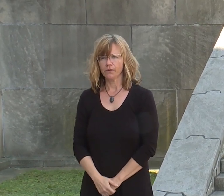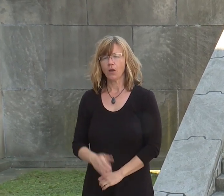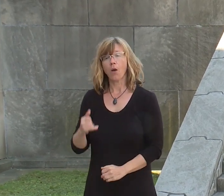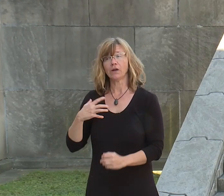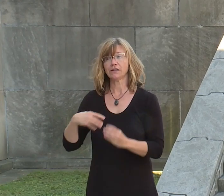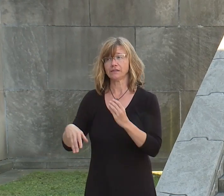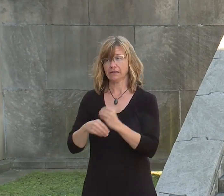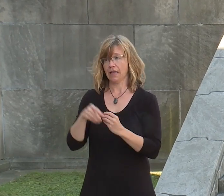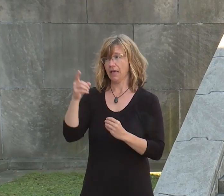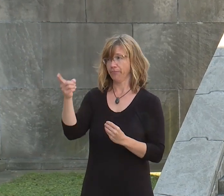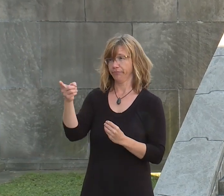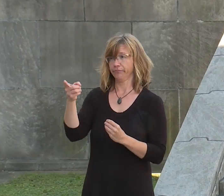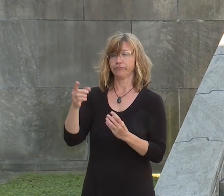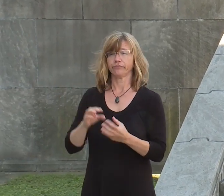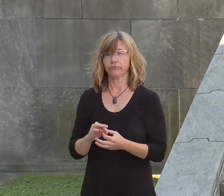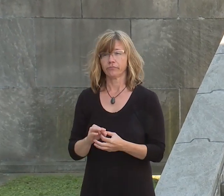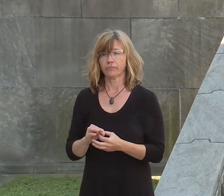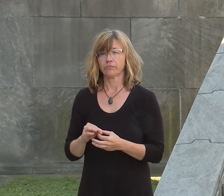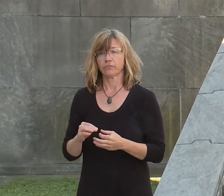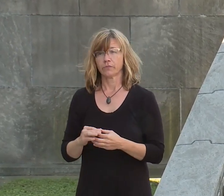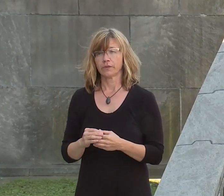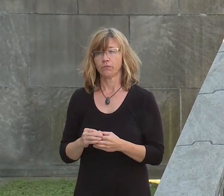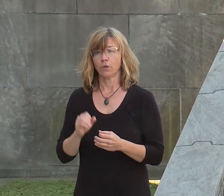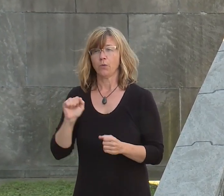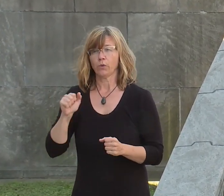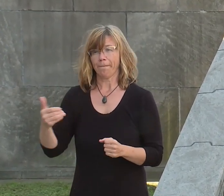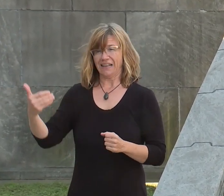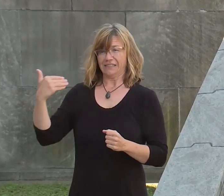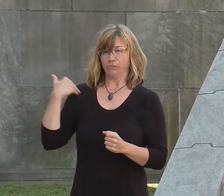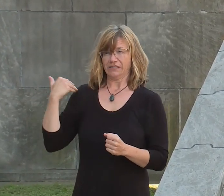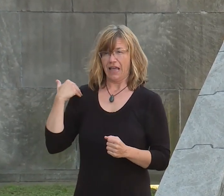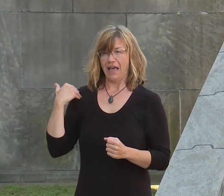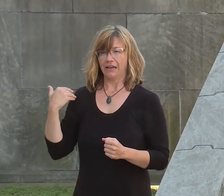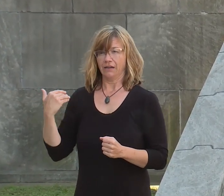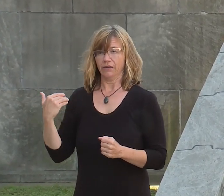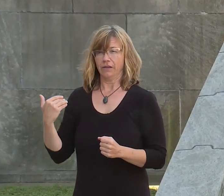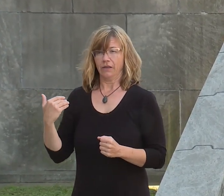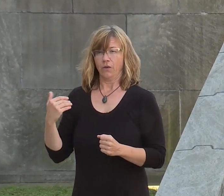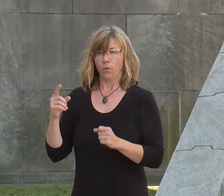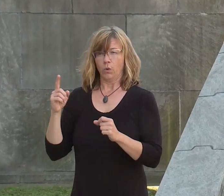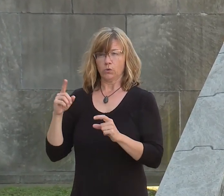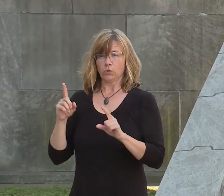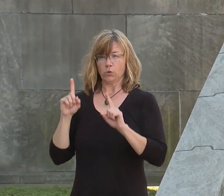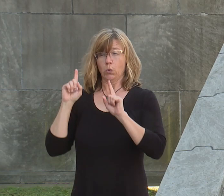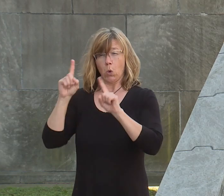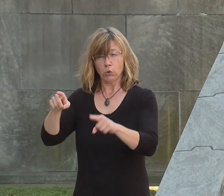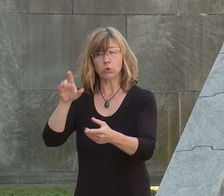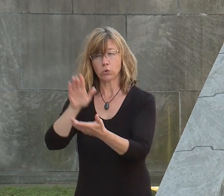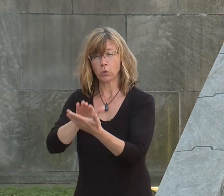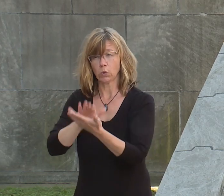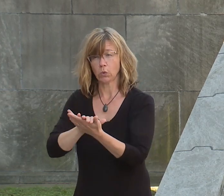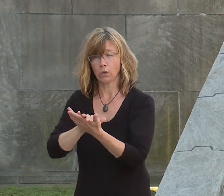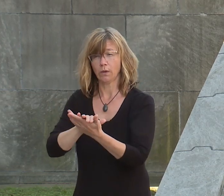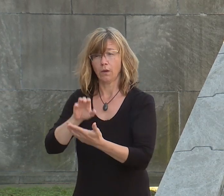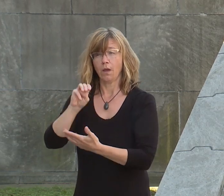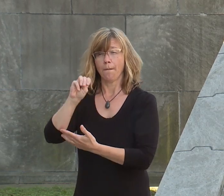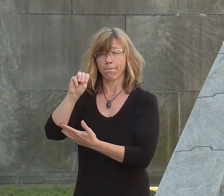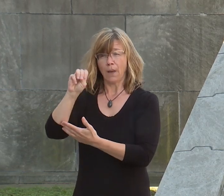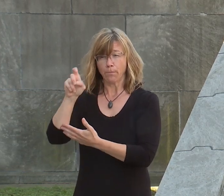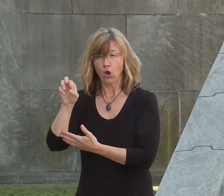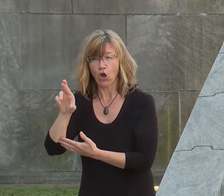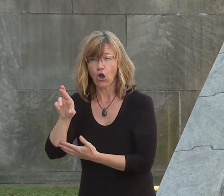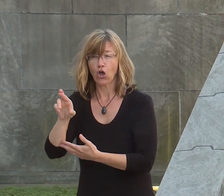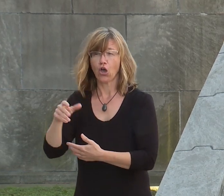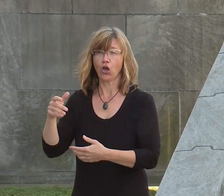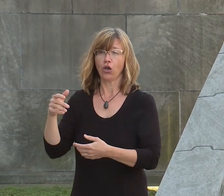age range. We have to be reminded that when we were going to school, we got measles and mumps, we got all these other vaccines, and we don't have